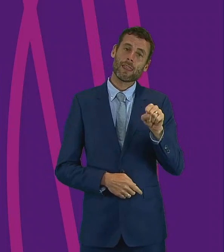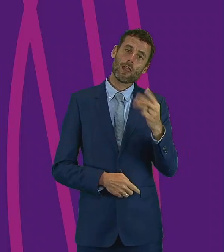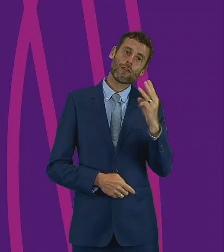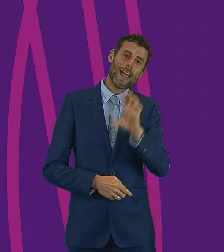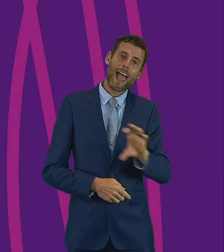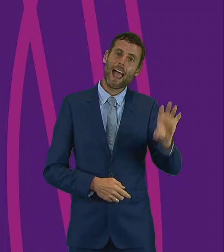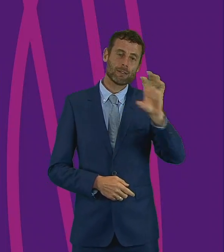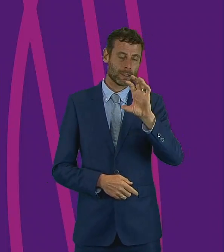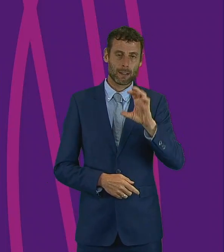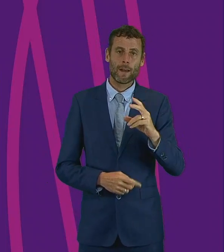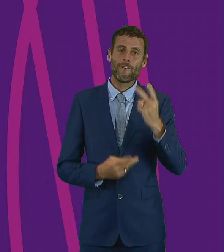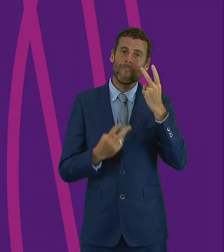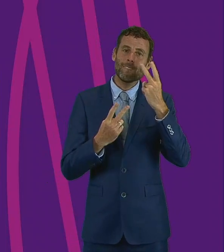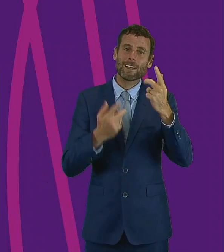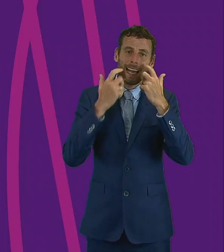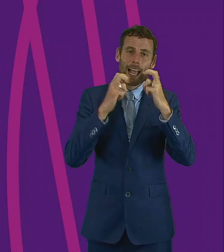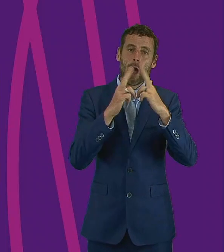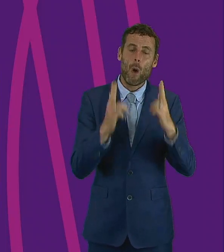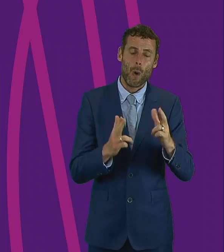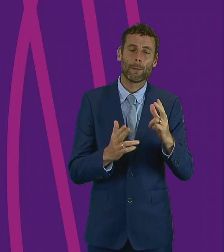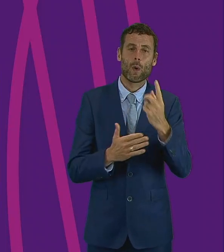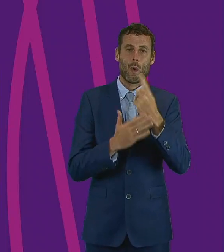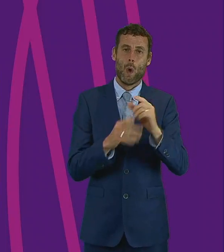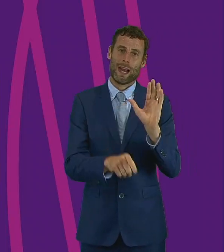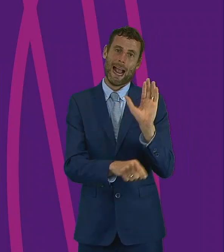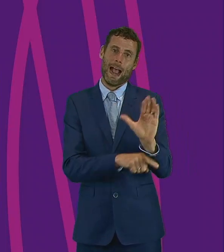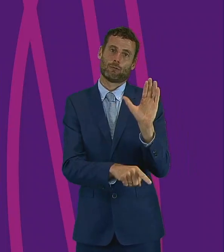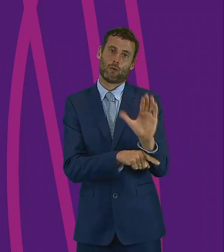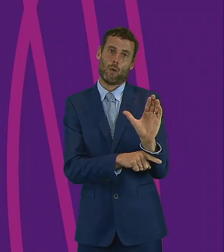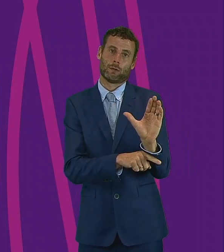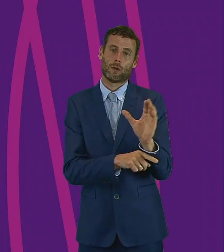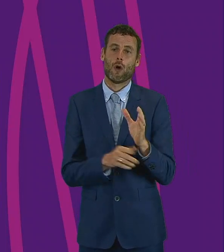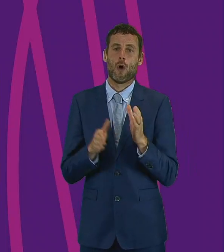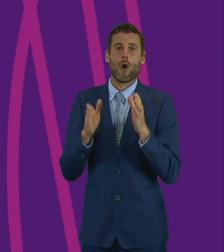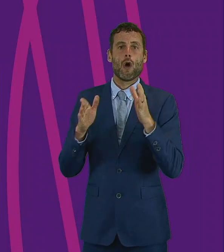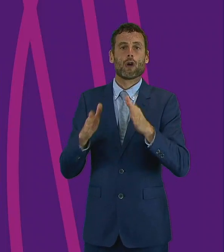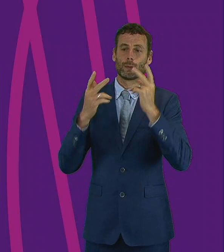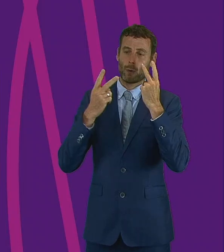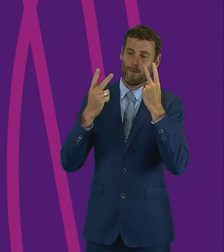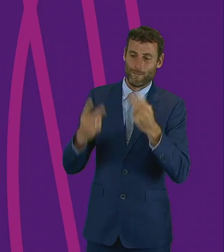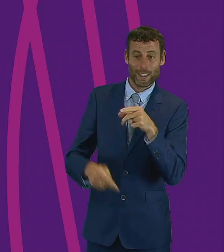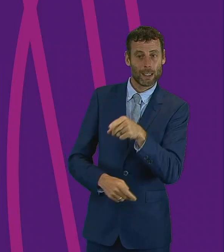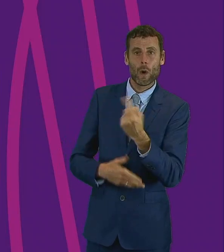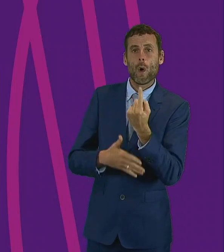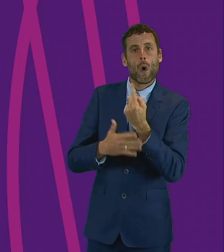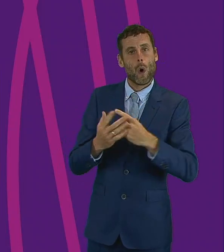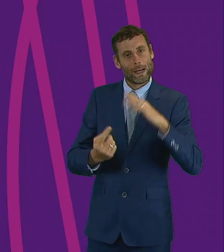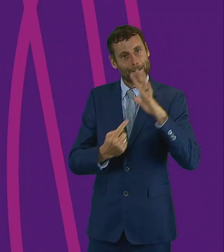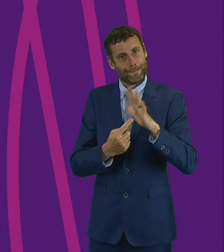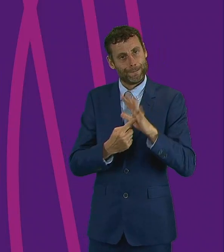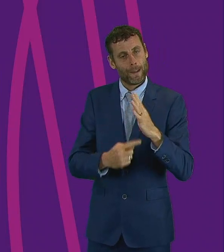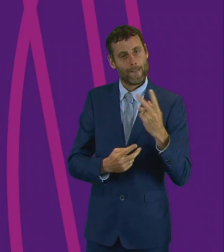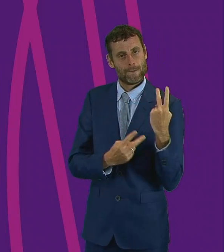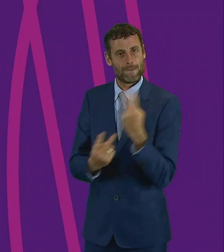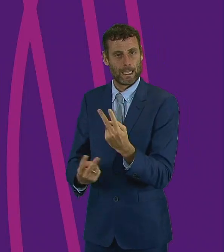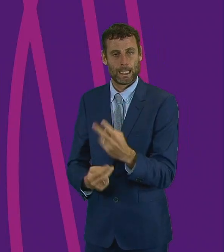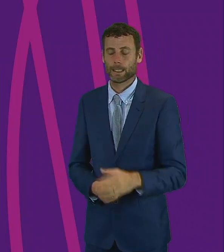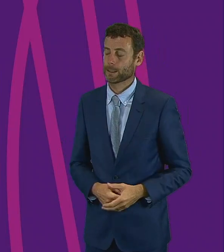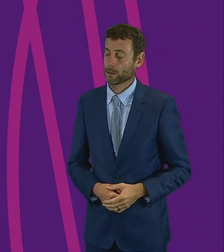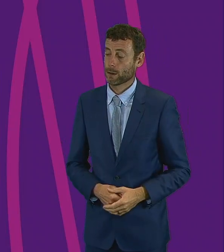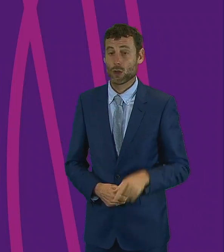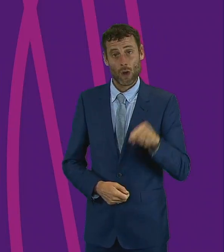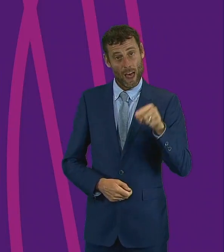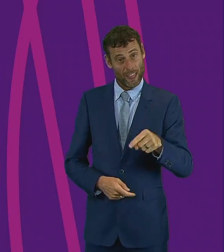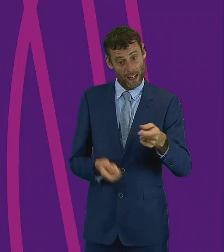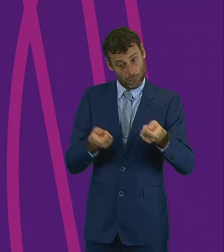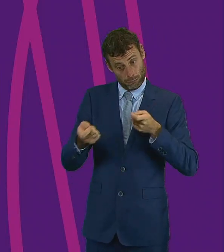now restricted to outdoor only, and hospital visiting will return to essential visits only. These restrictions will be in place for 2